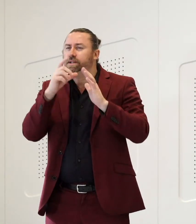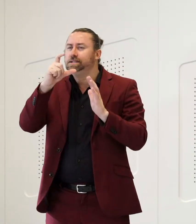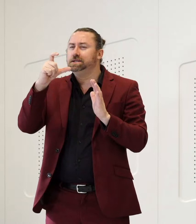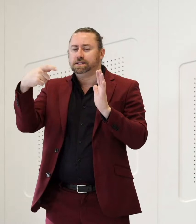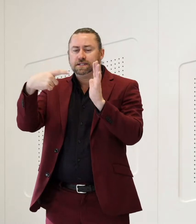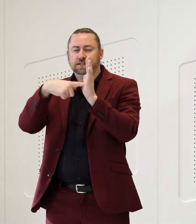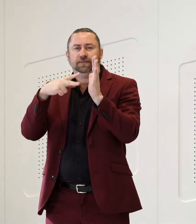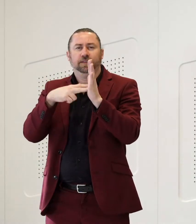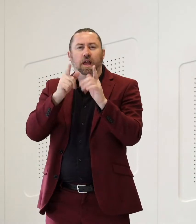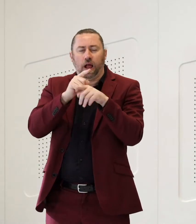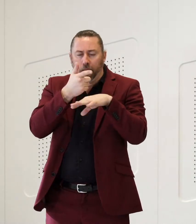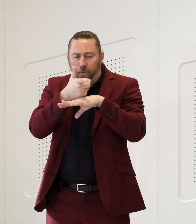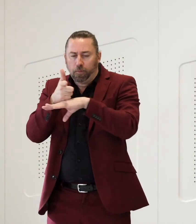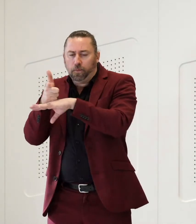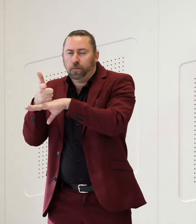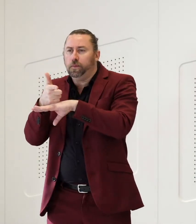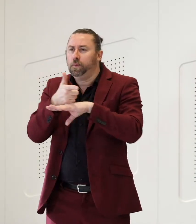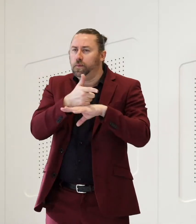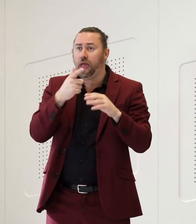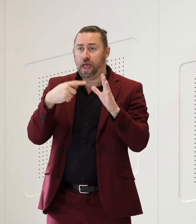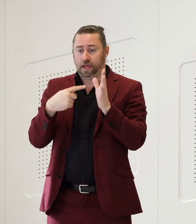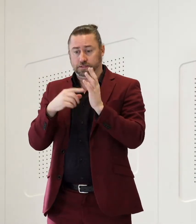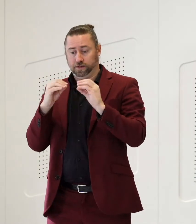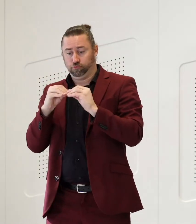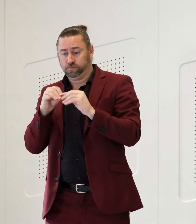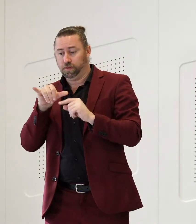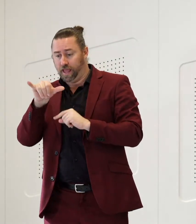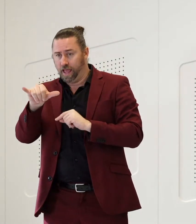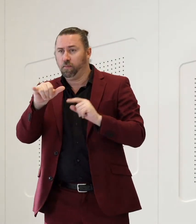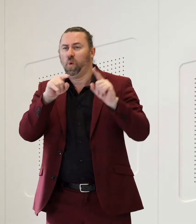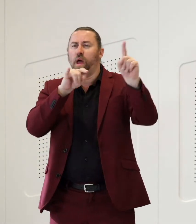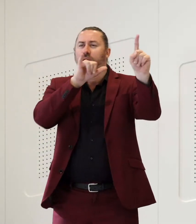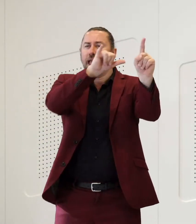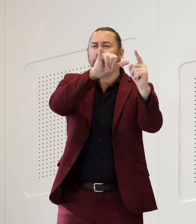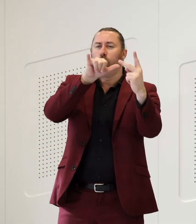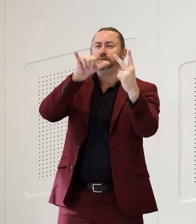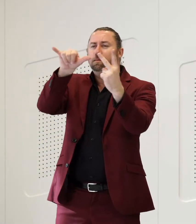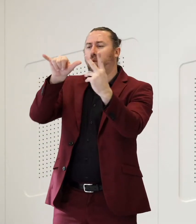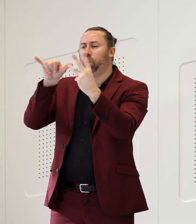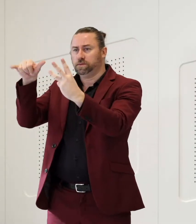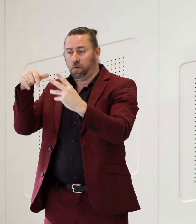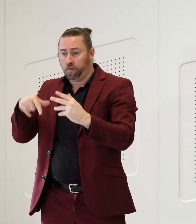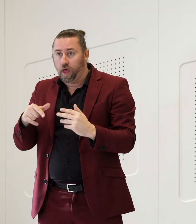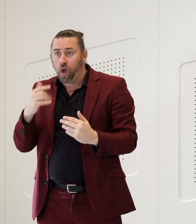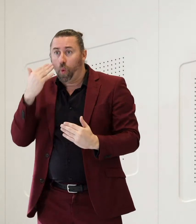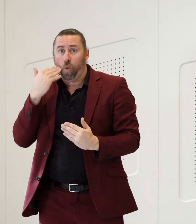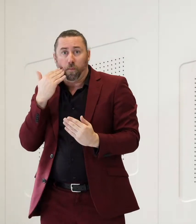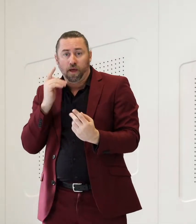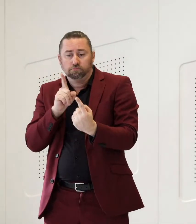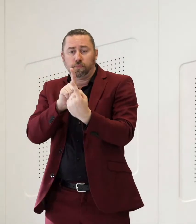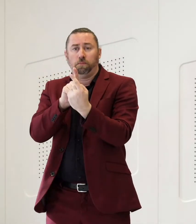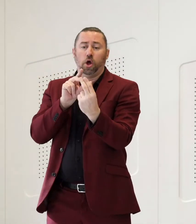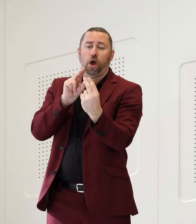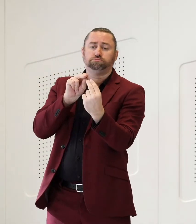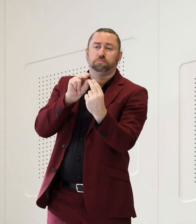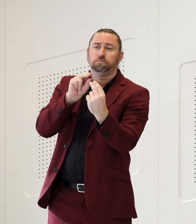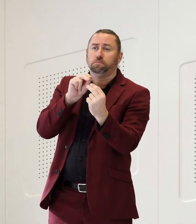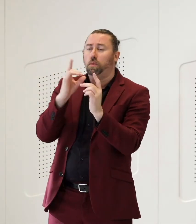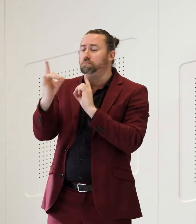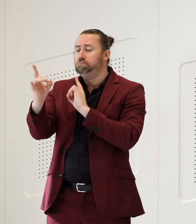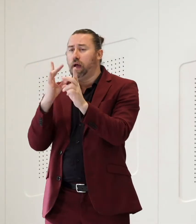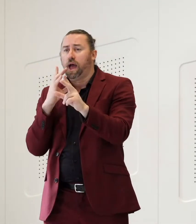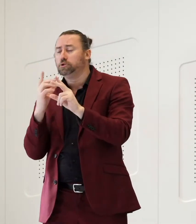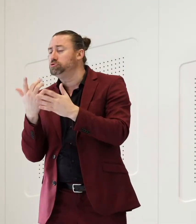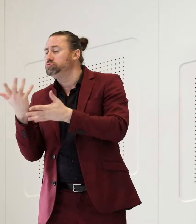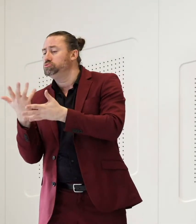Brisbane airport and other airports to see who else this flight attendant might have come into contact with at the airport.